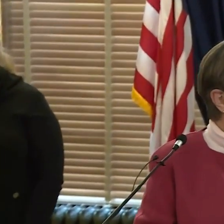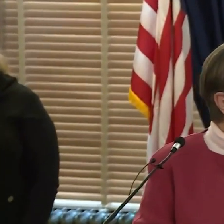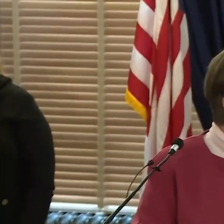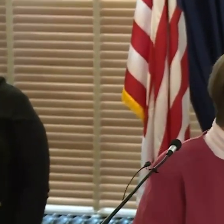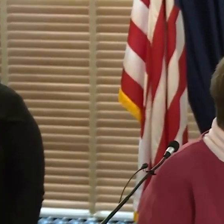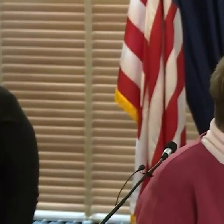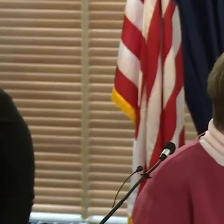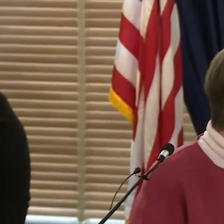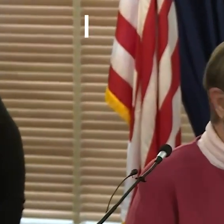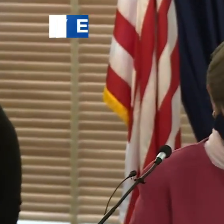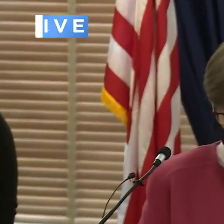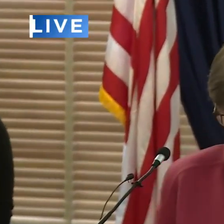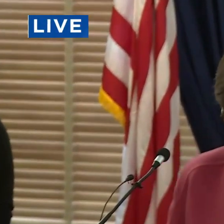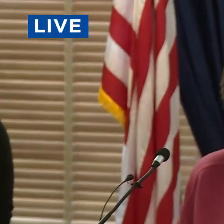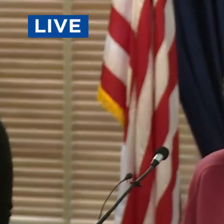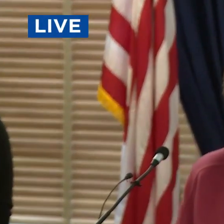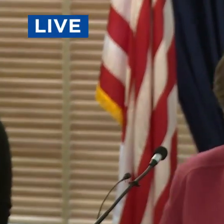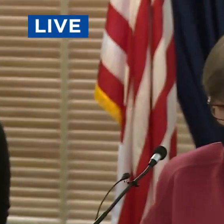Okay.